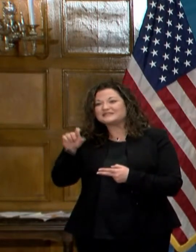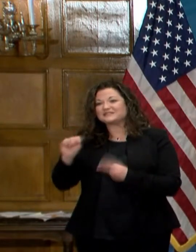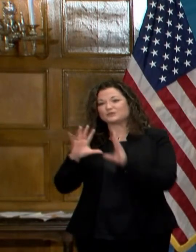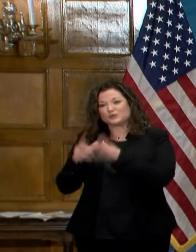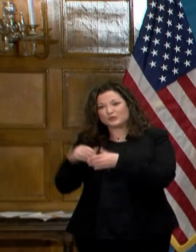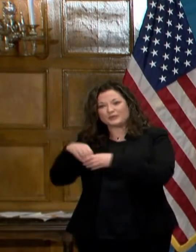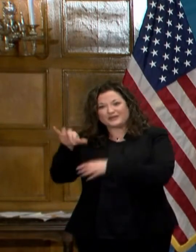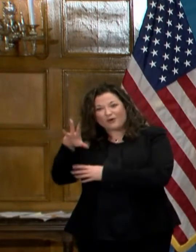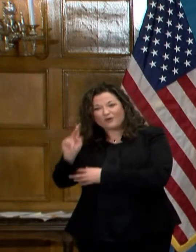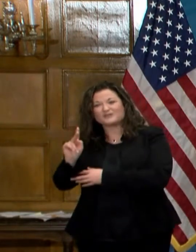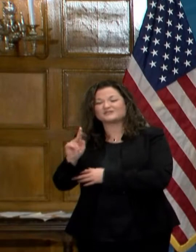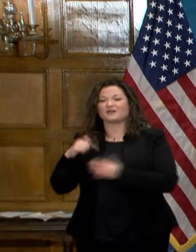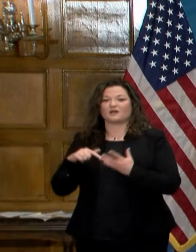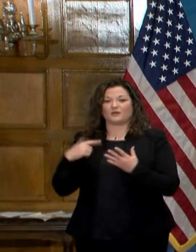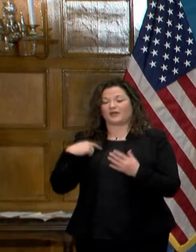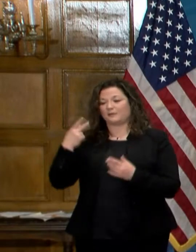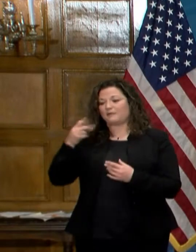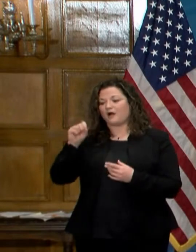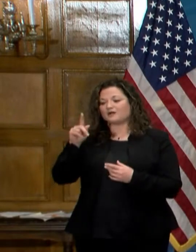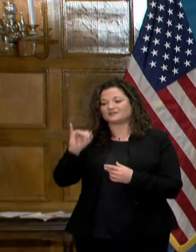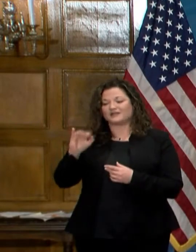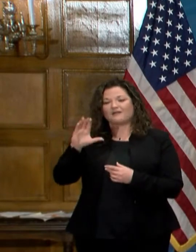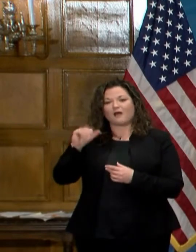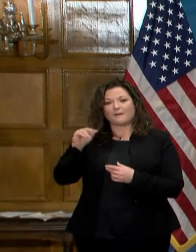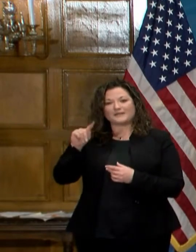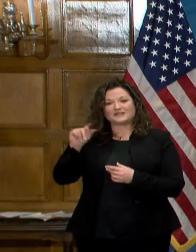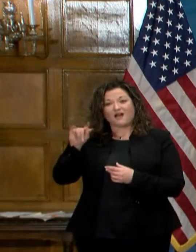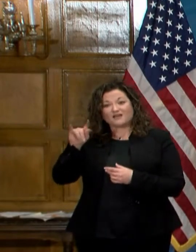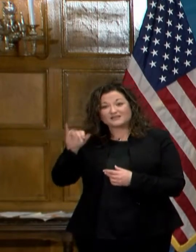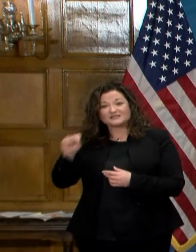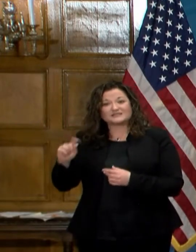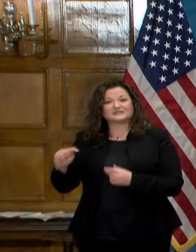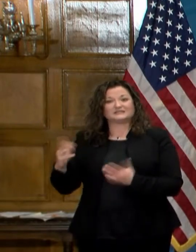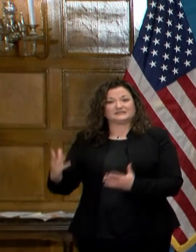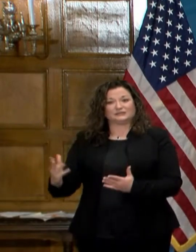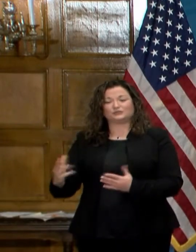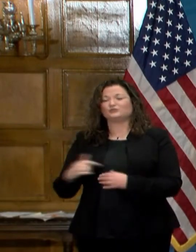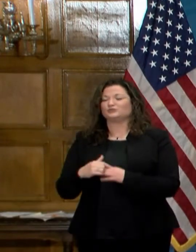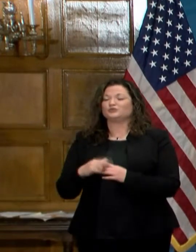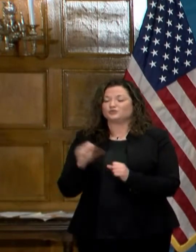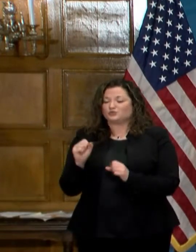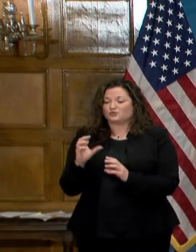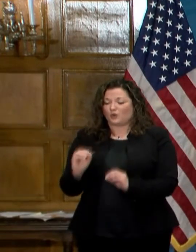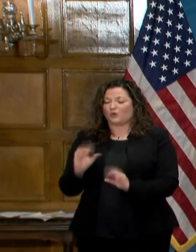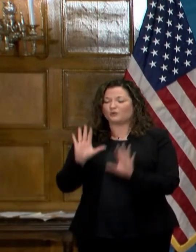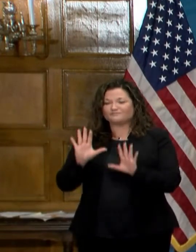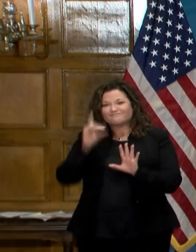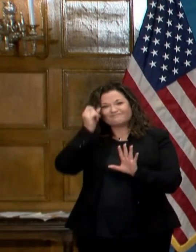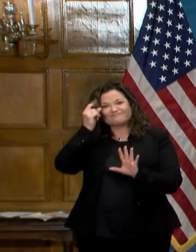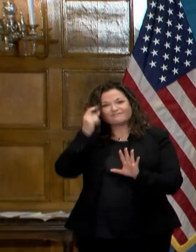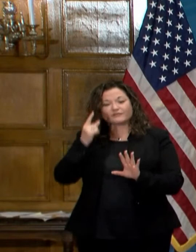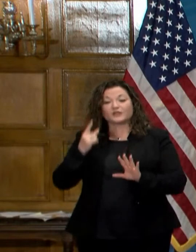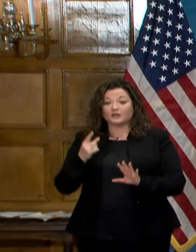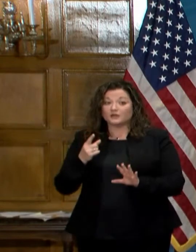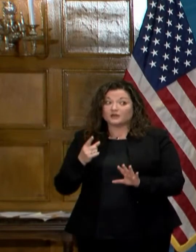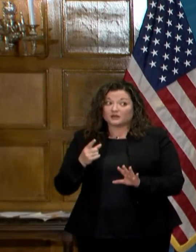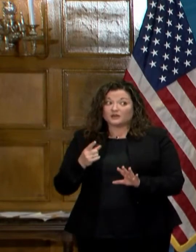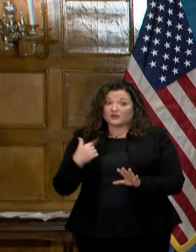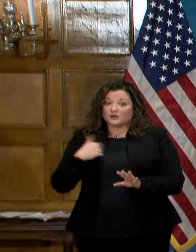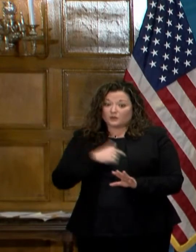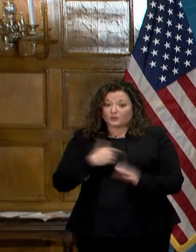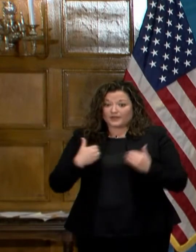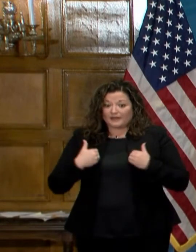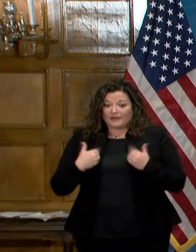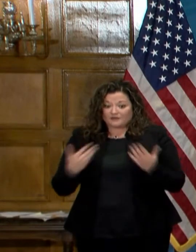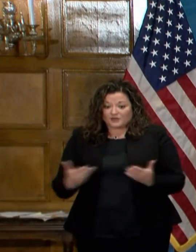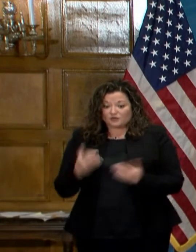We had Posse Comitatus here, and so I don't want to diminish the fact that there's work to be done here